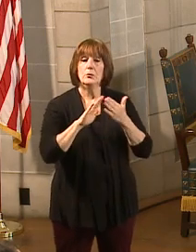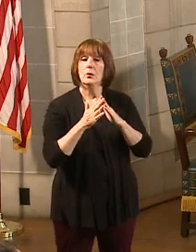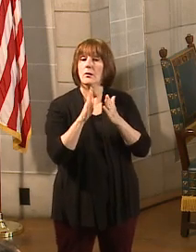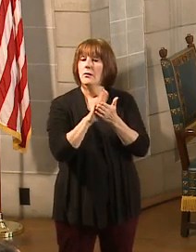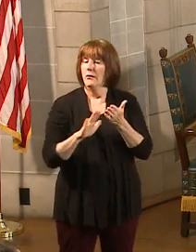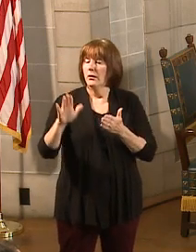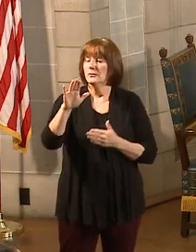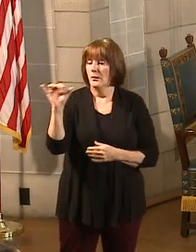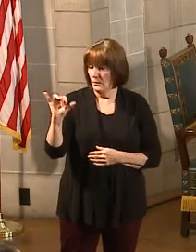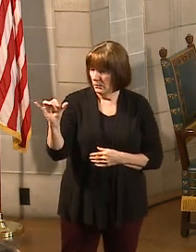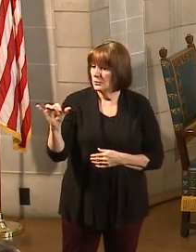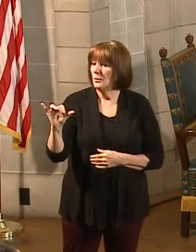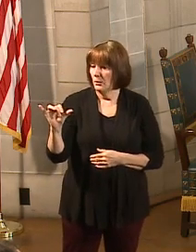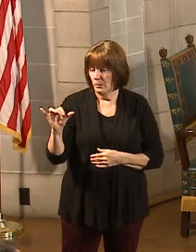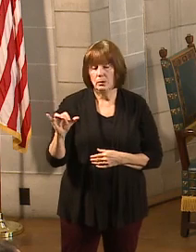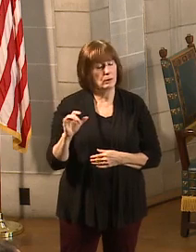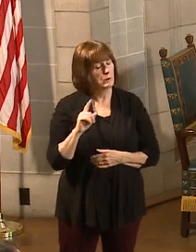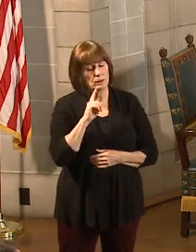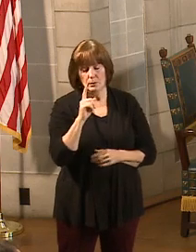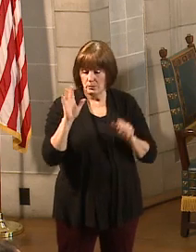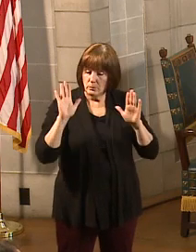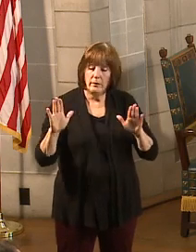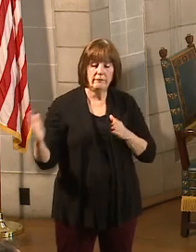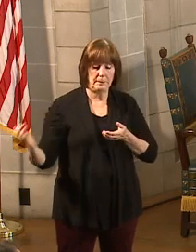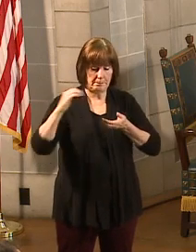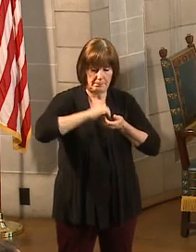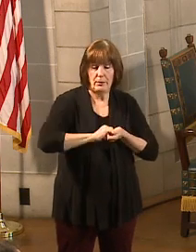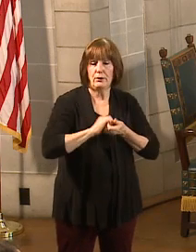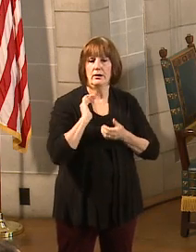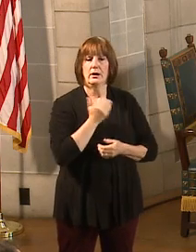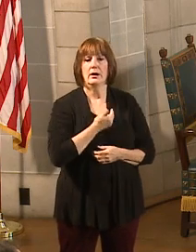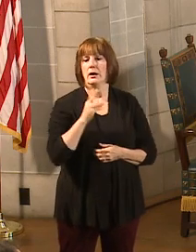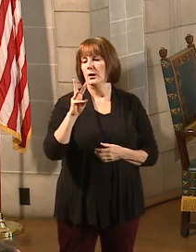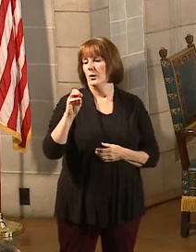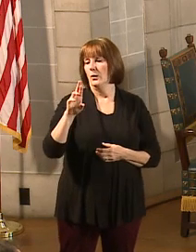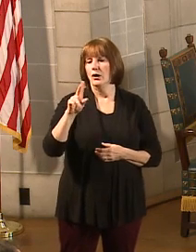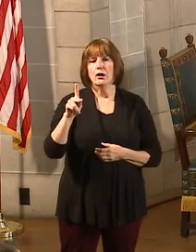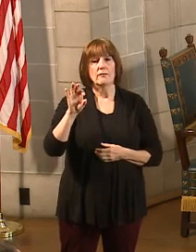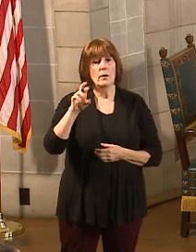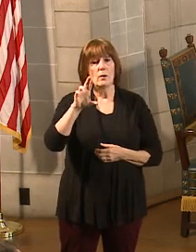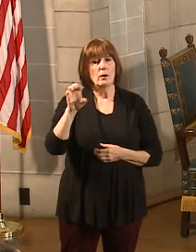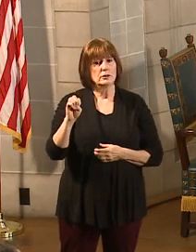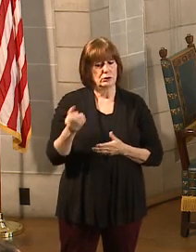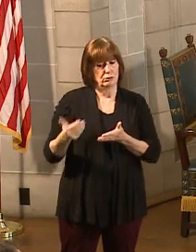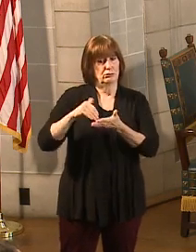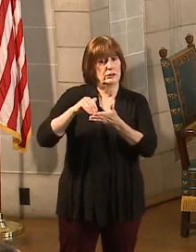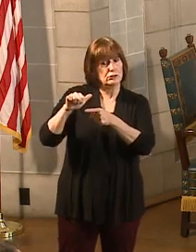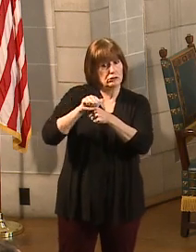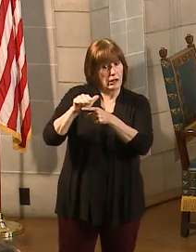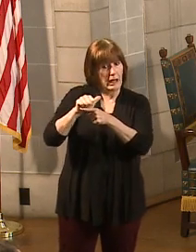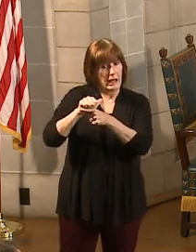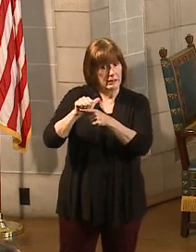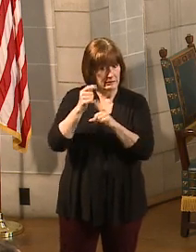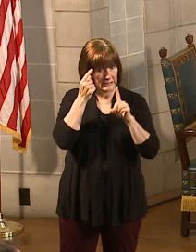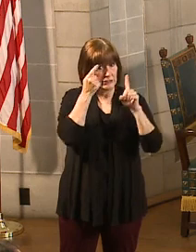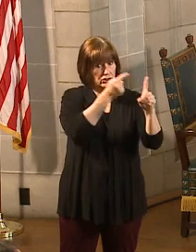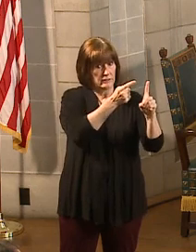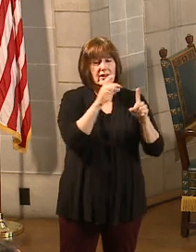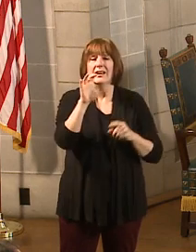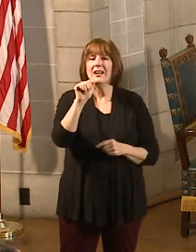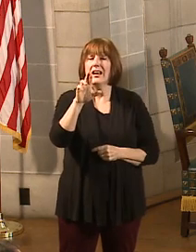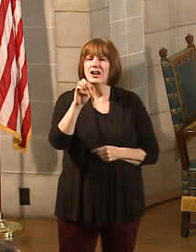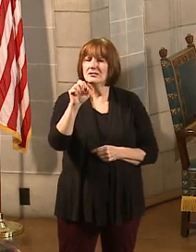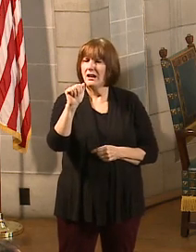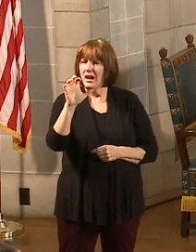colleges also are, of course, a great partner in our workforce retraining initiative, which is how we're using some of our CARES Act money that we got from the